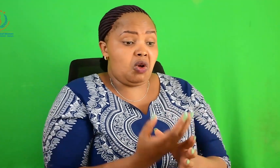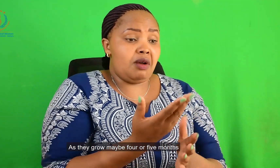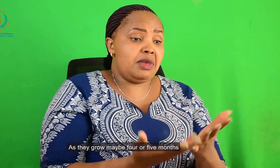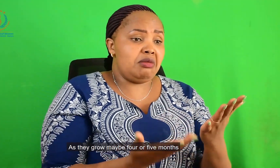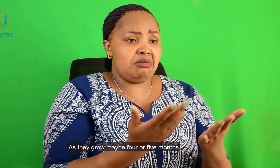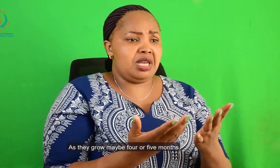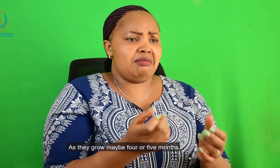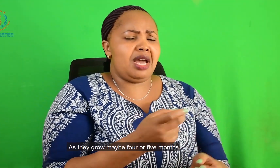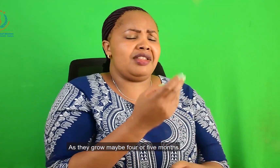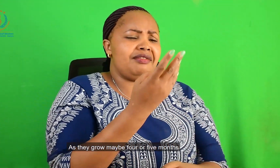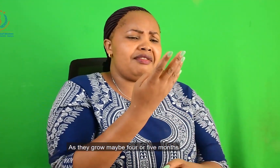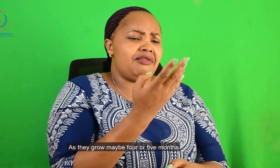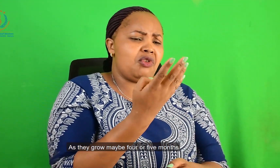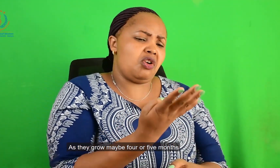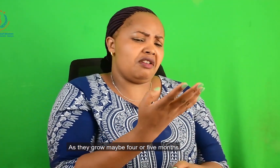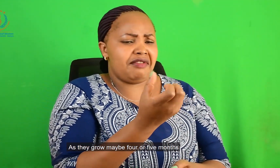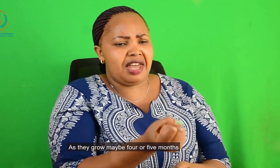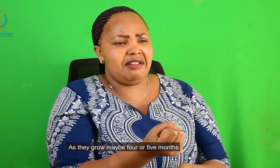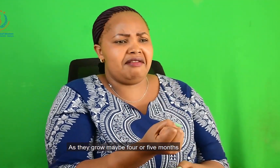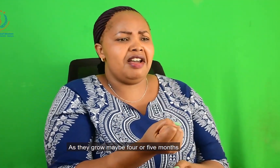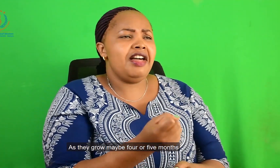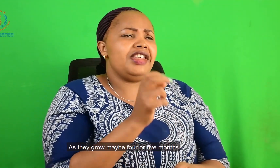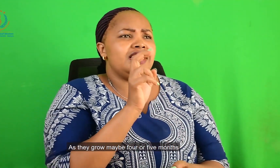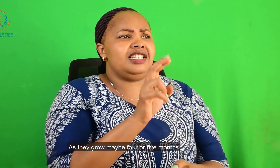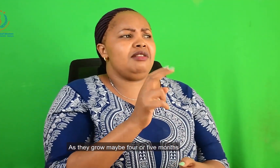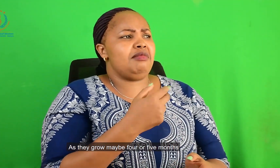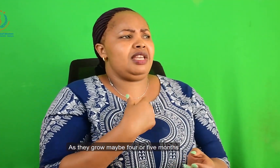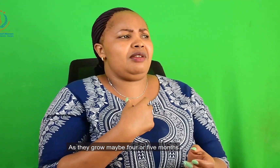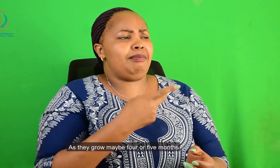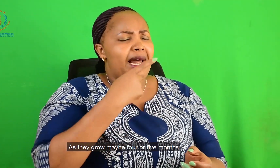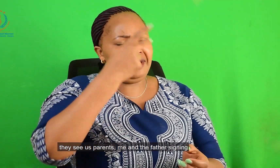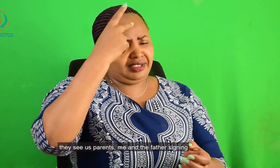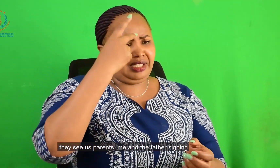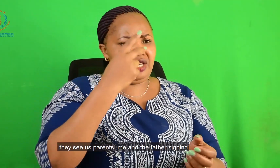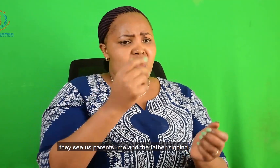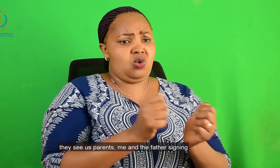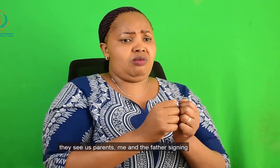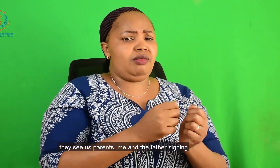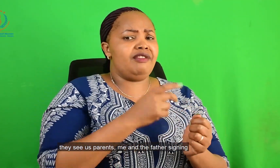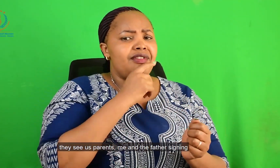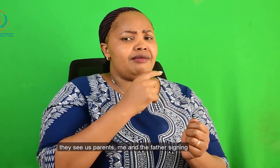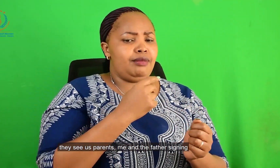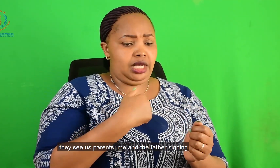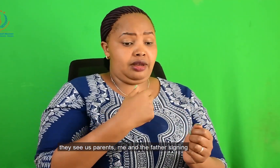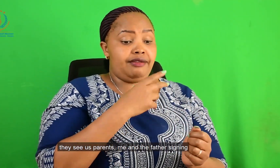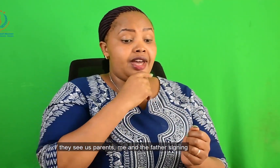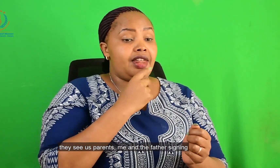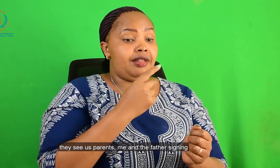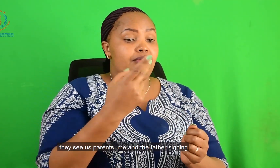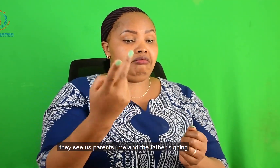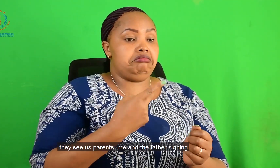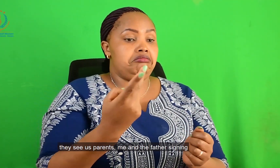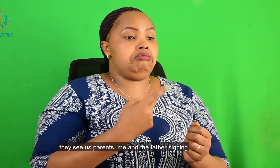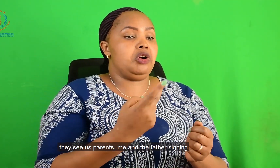As they grow, maybe 4 or 5 months, they see us as their parents, me and the father,